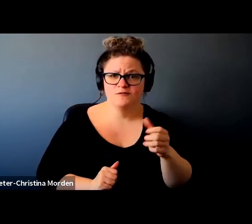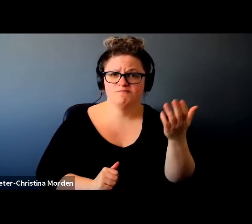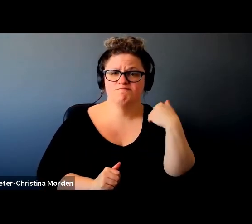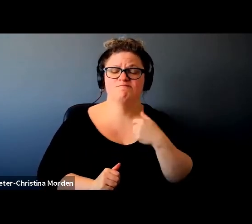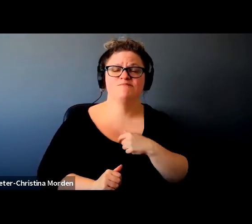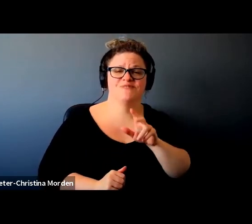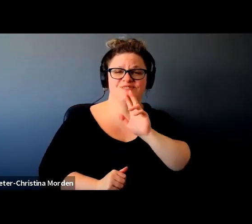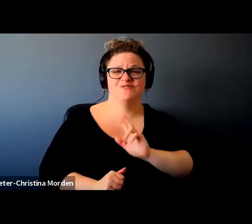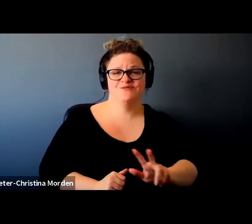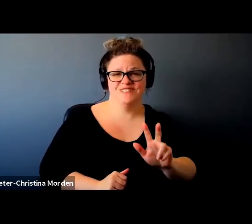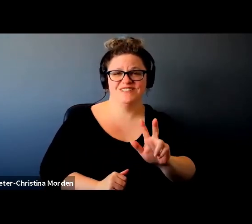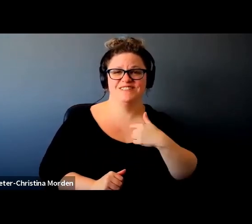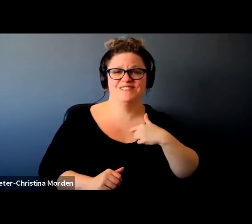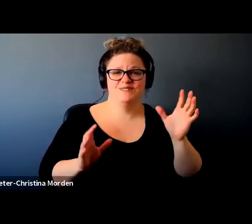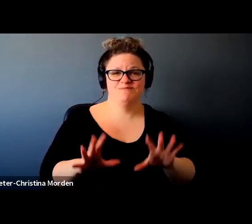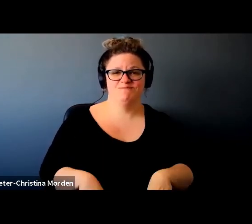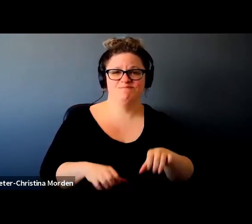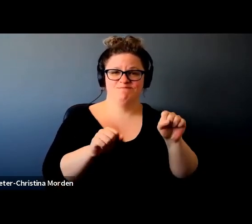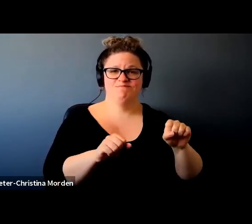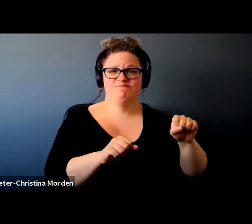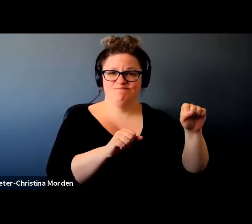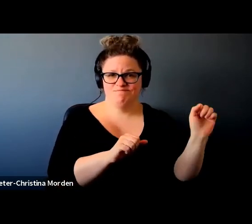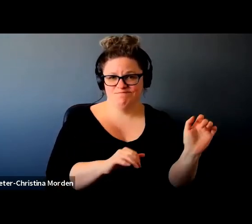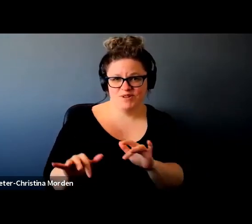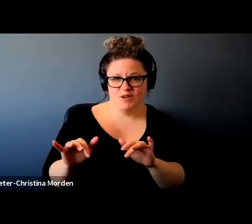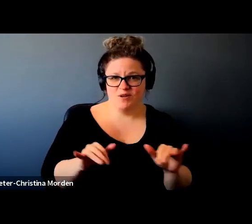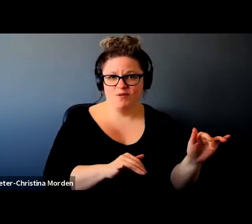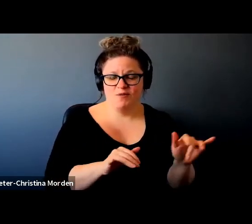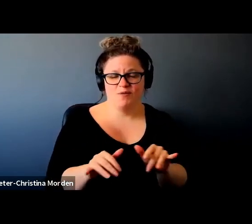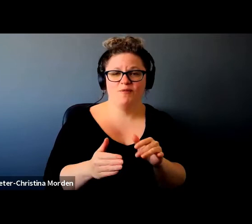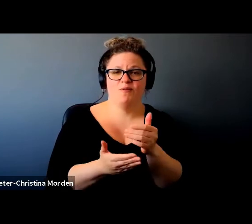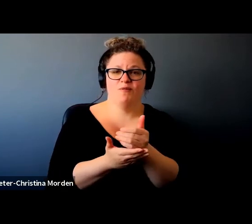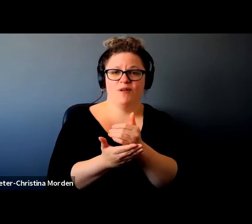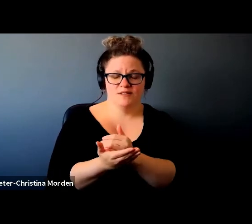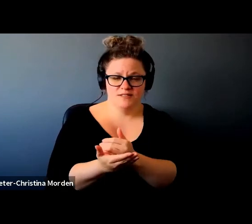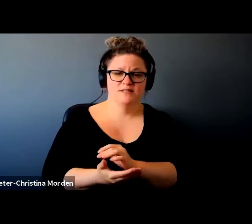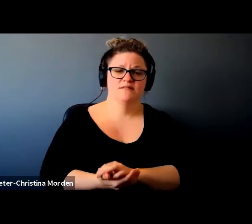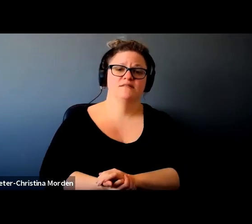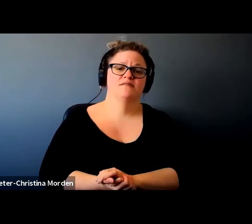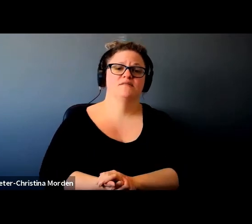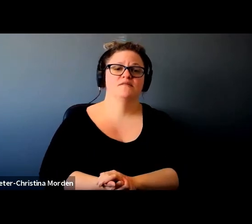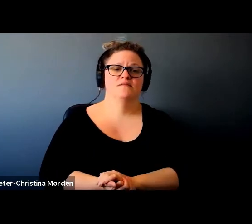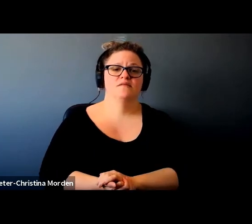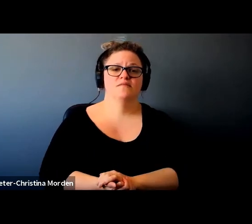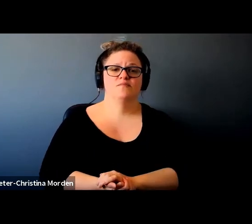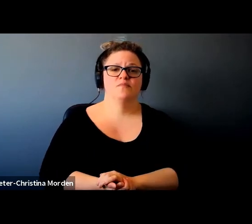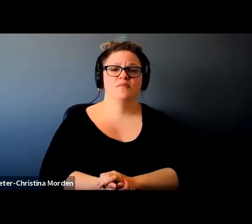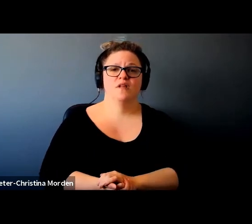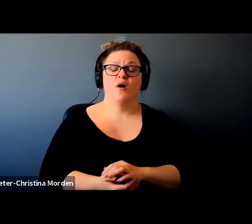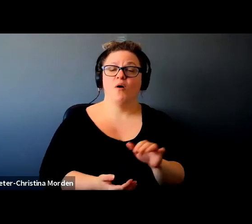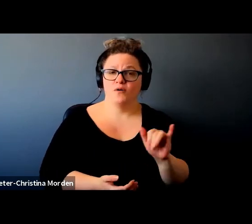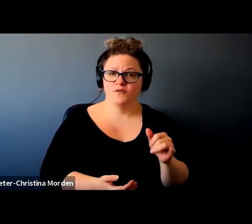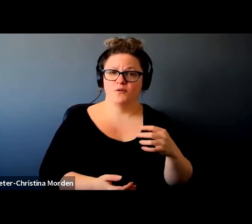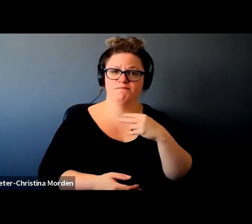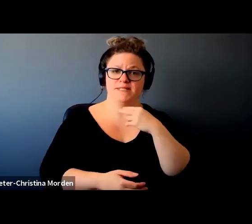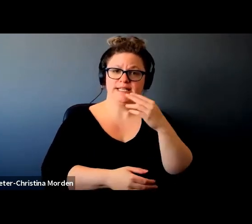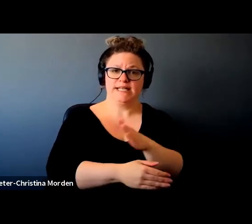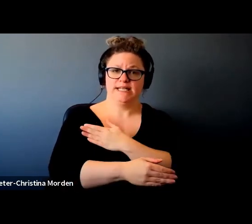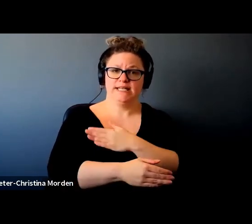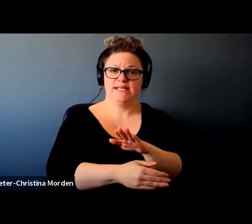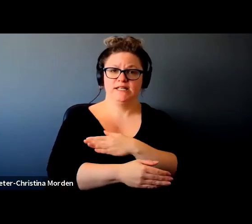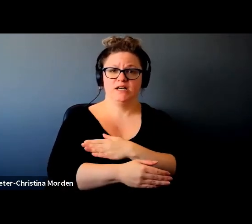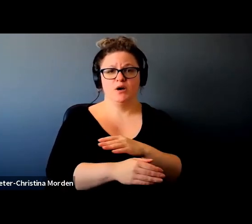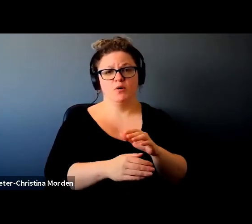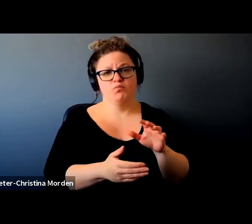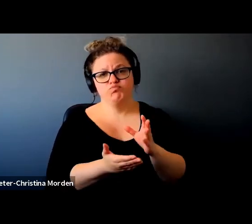Yamaha music lessons. And from there, I studied piano and then voice until I was 17.